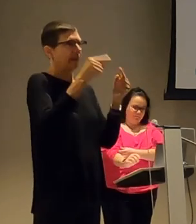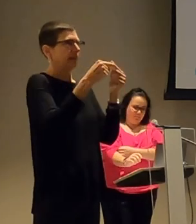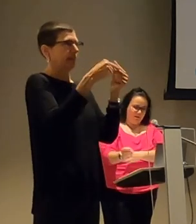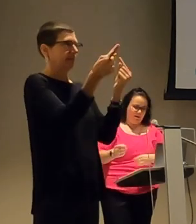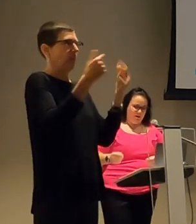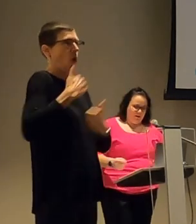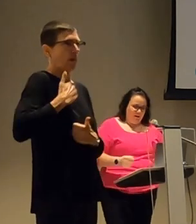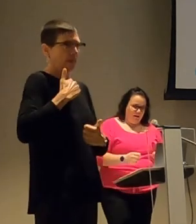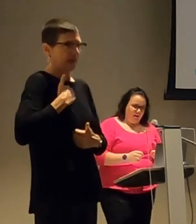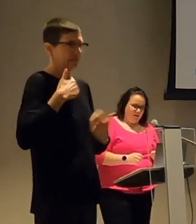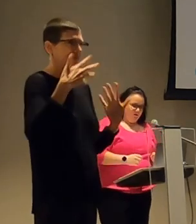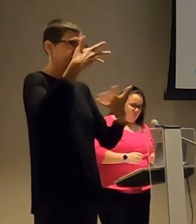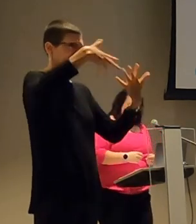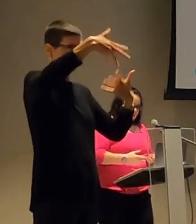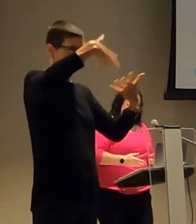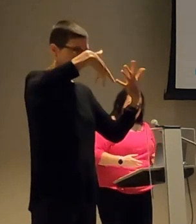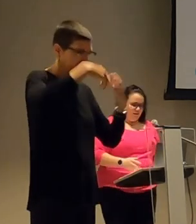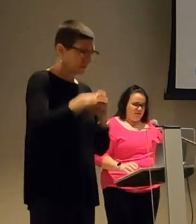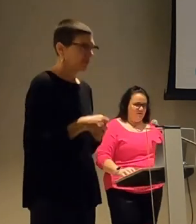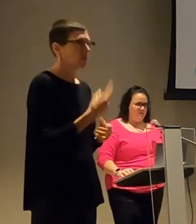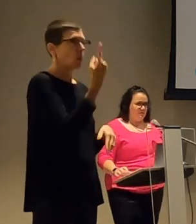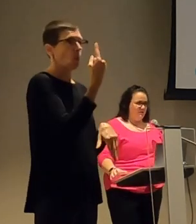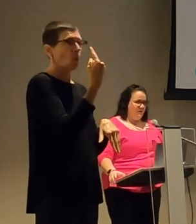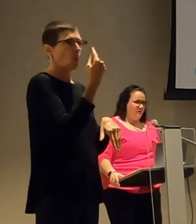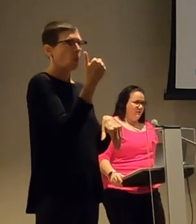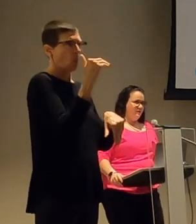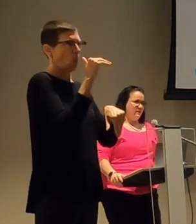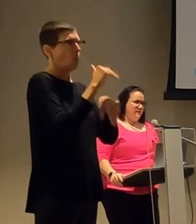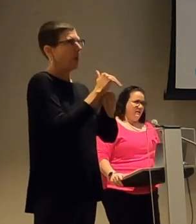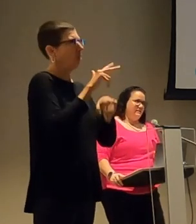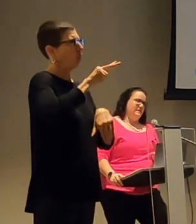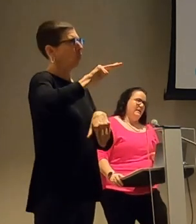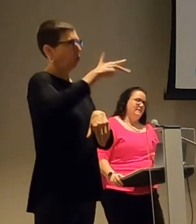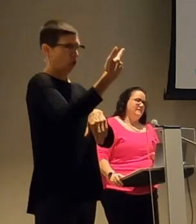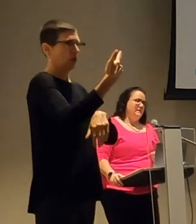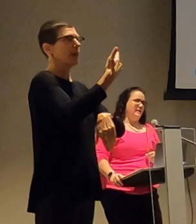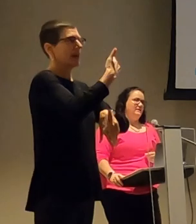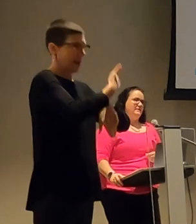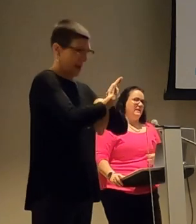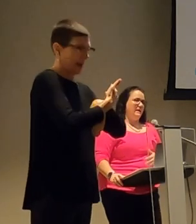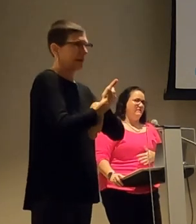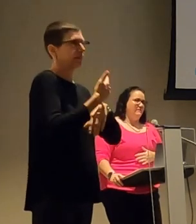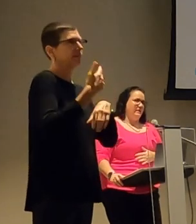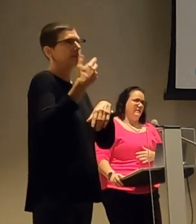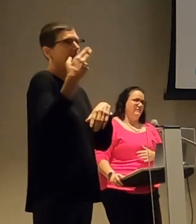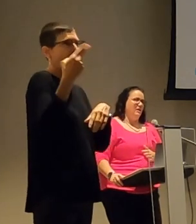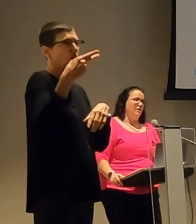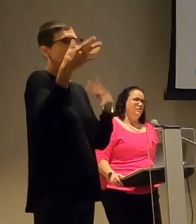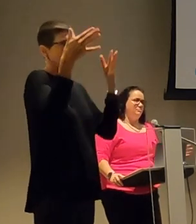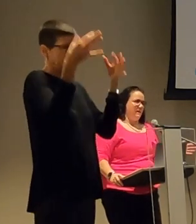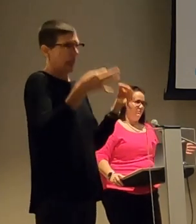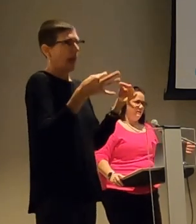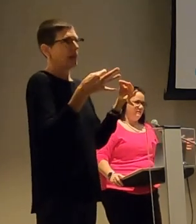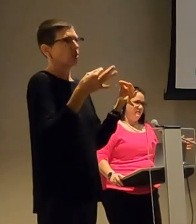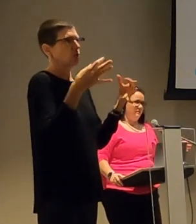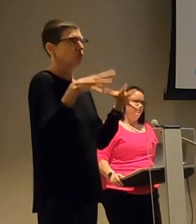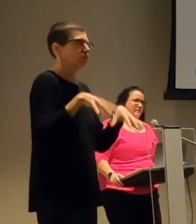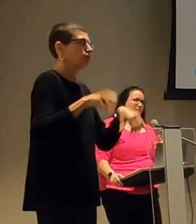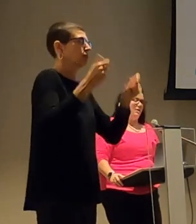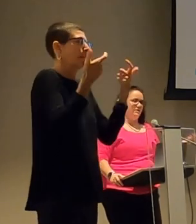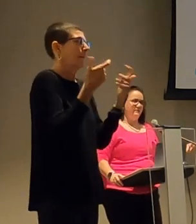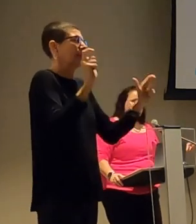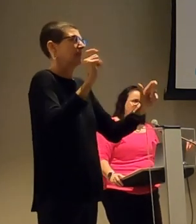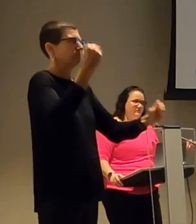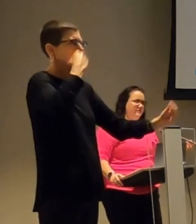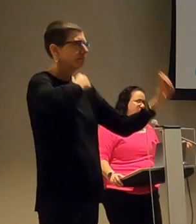army. And one night, this is the third night, he decides to have a large banquet dinner